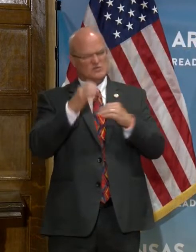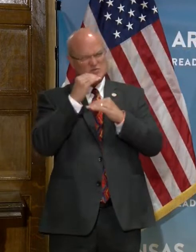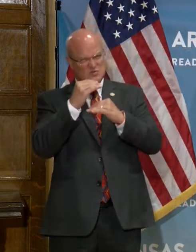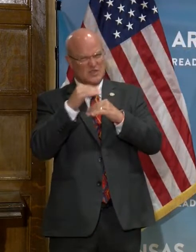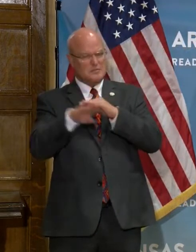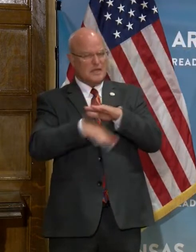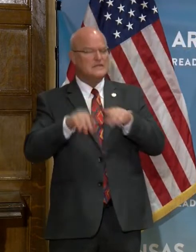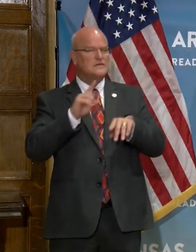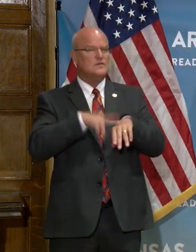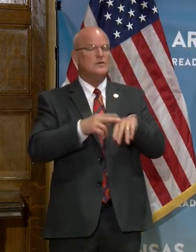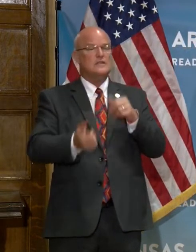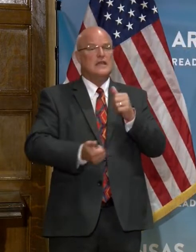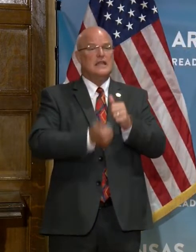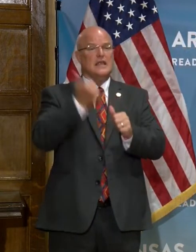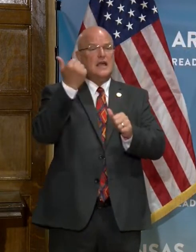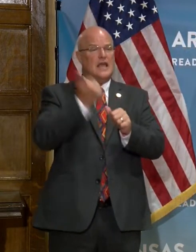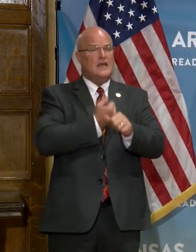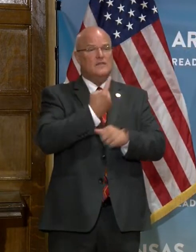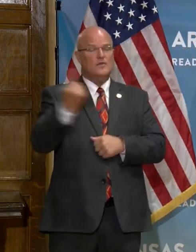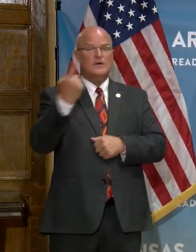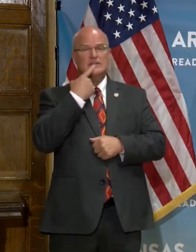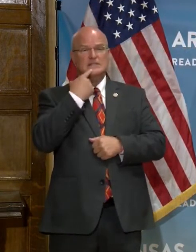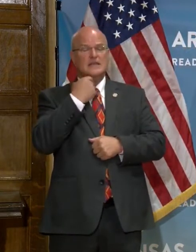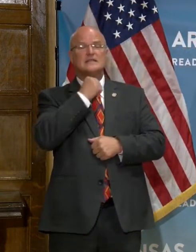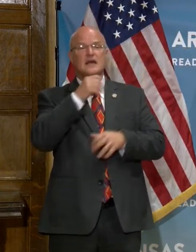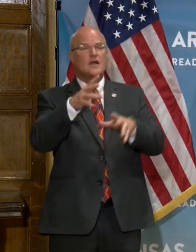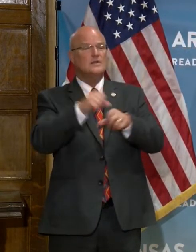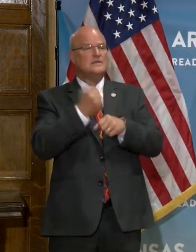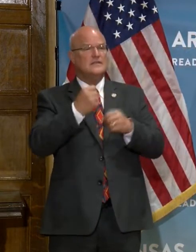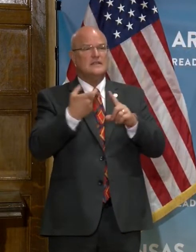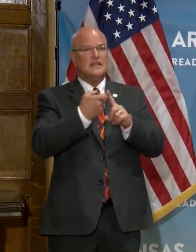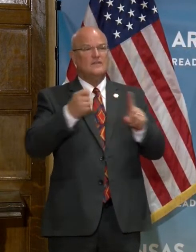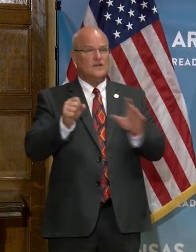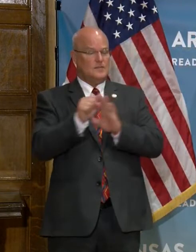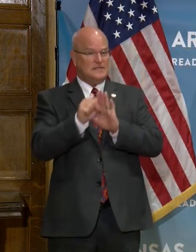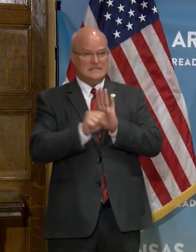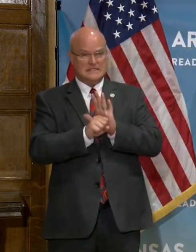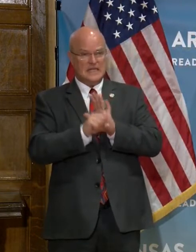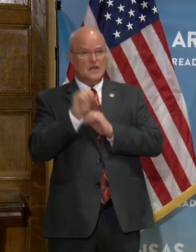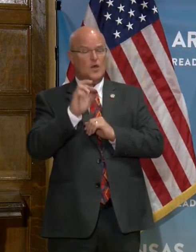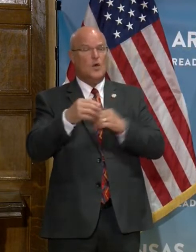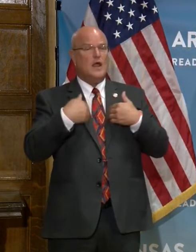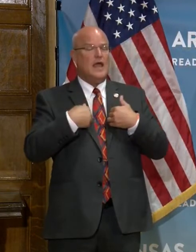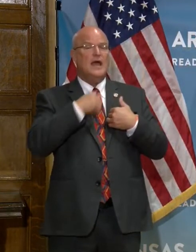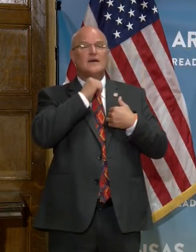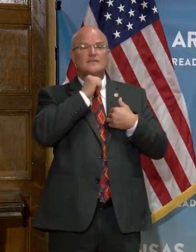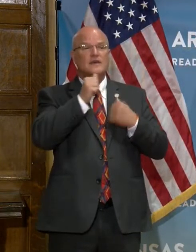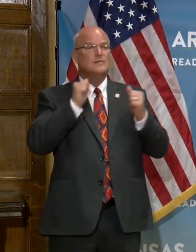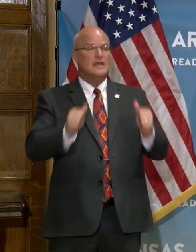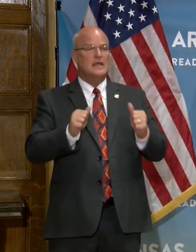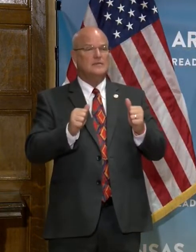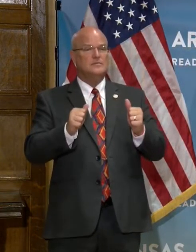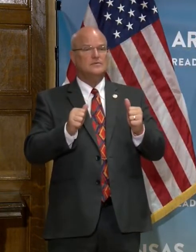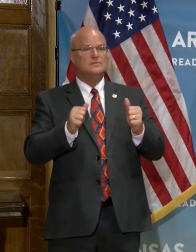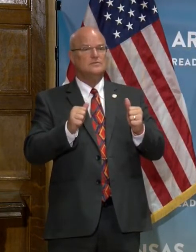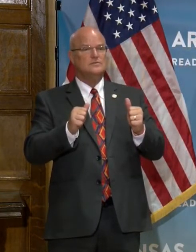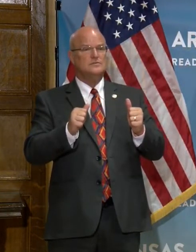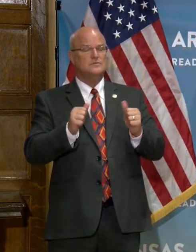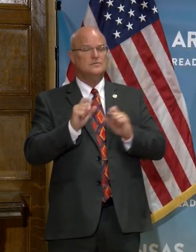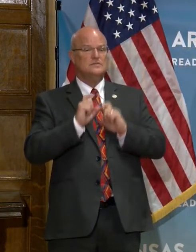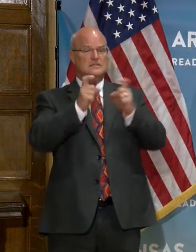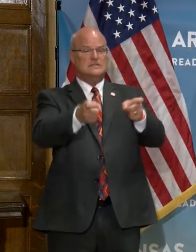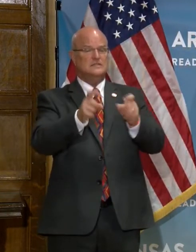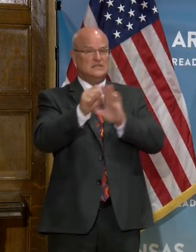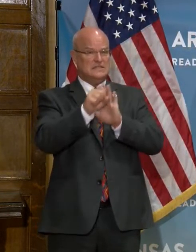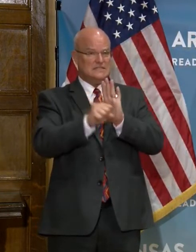and nearly every one of them said that they have not received anything from the state or have not been able to turn anything into